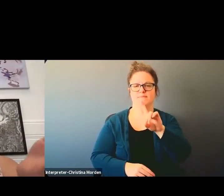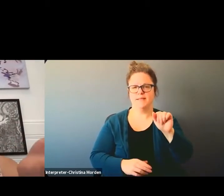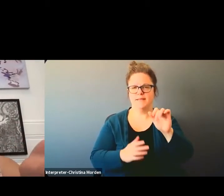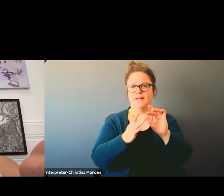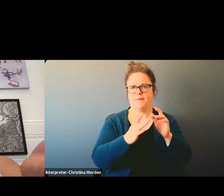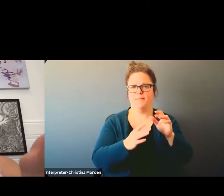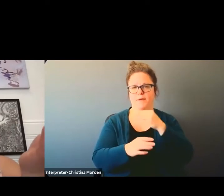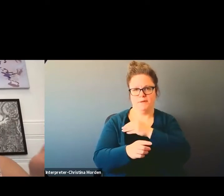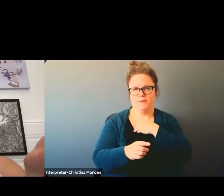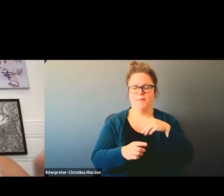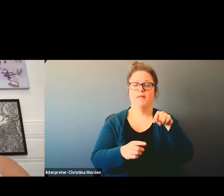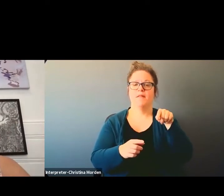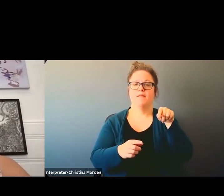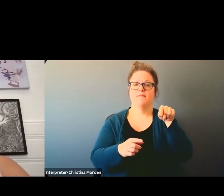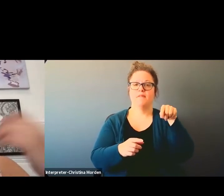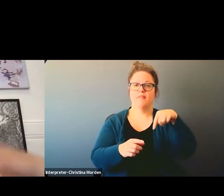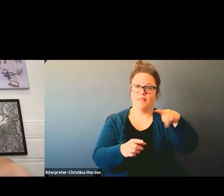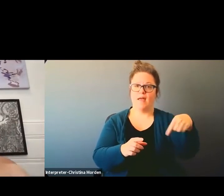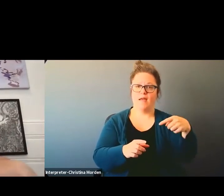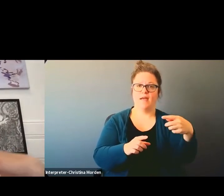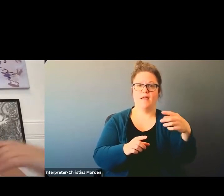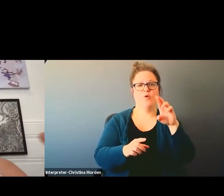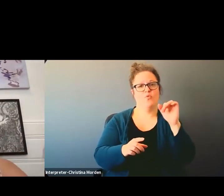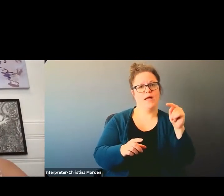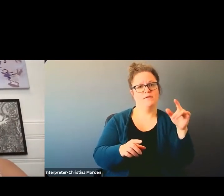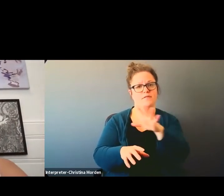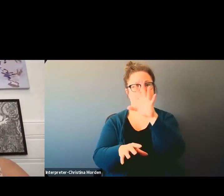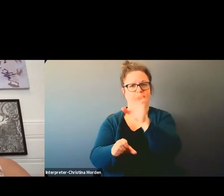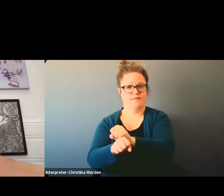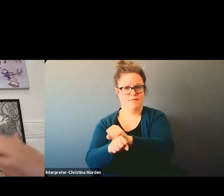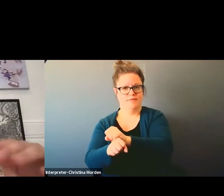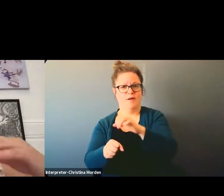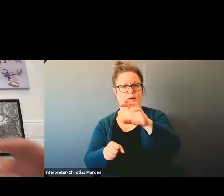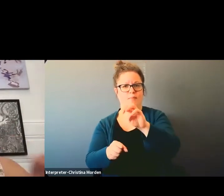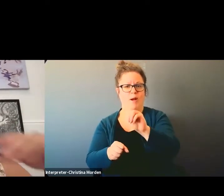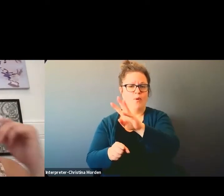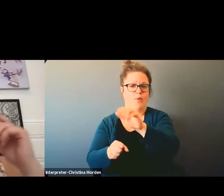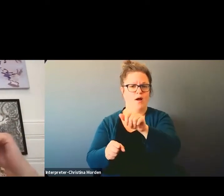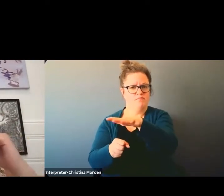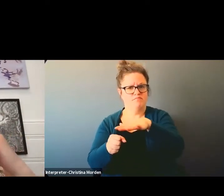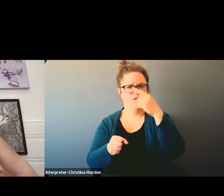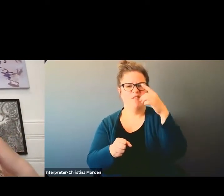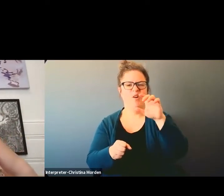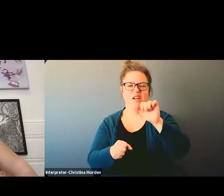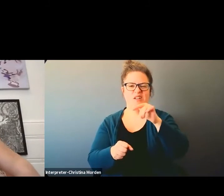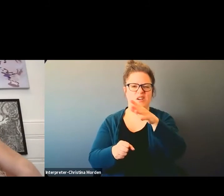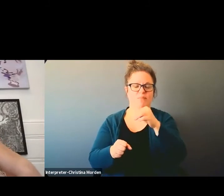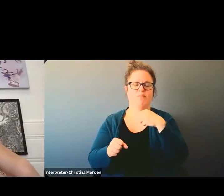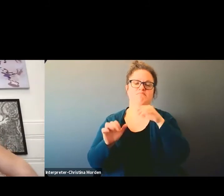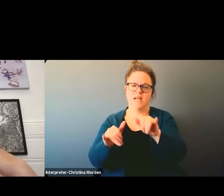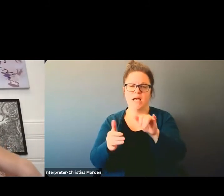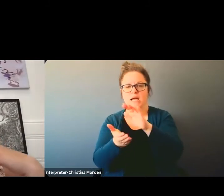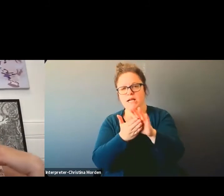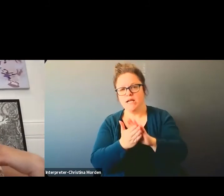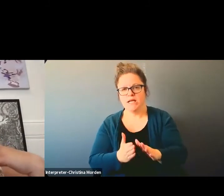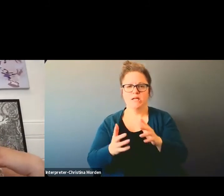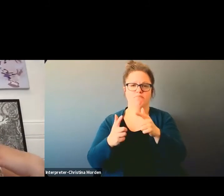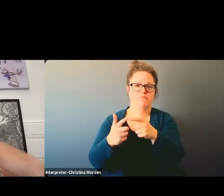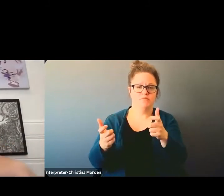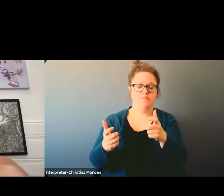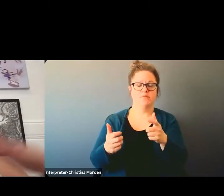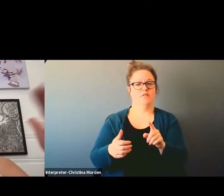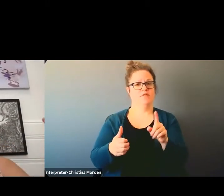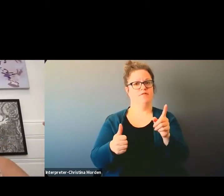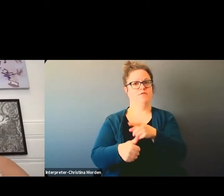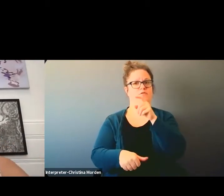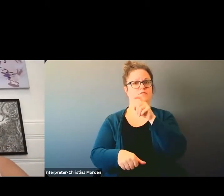rented MAWA's space for their AGM. And I was asked to stay so I could clean and close up after the meeting. This was the first time